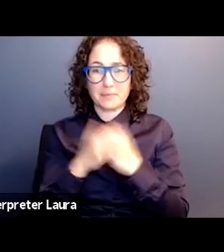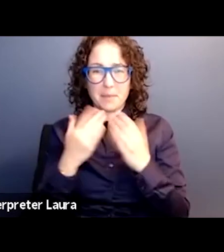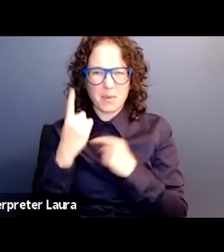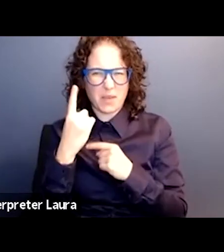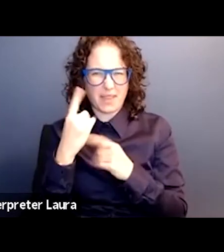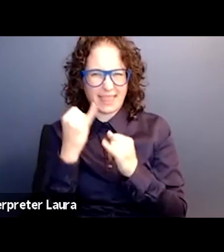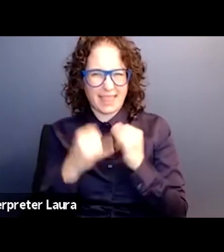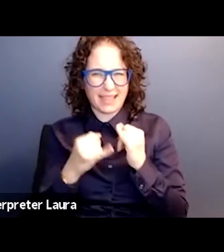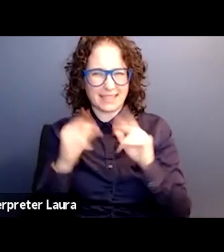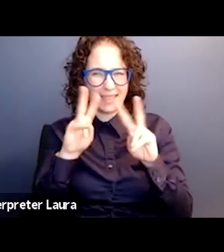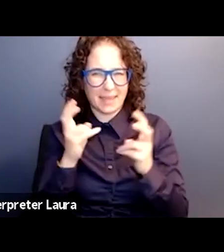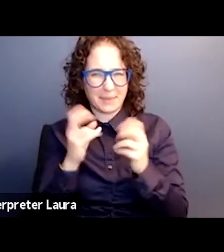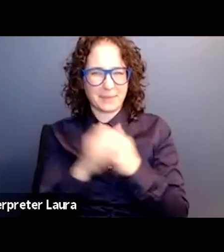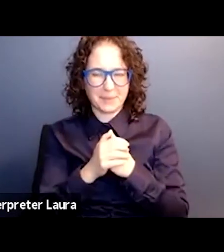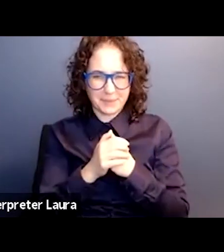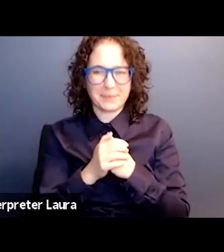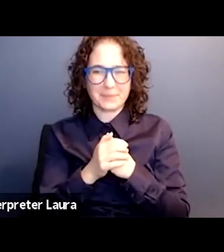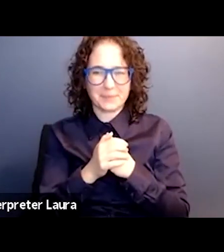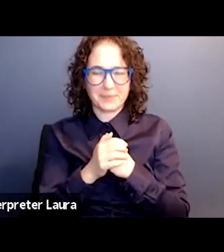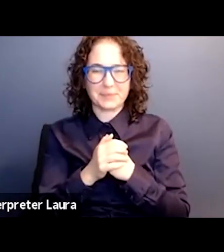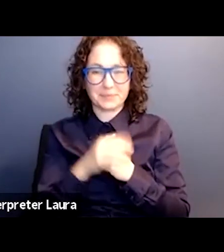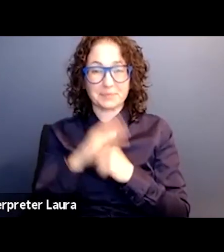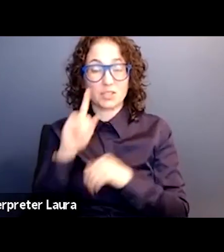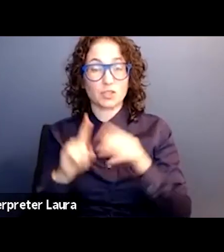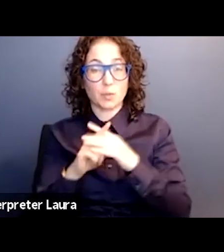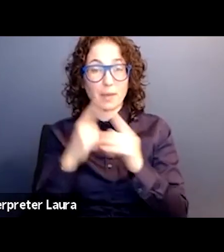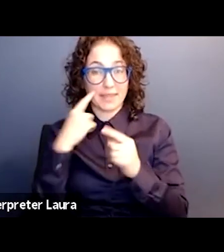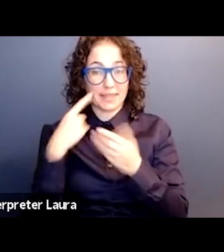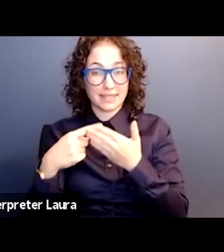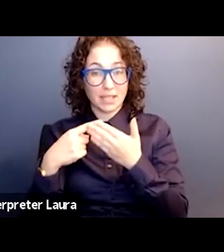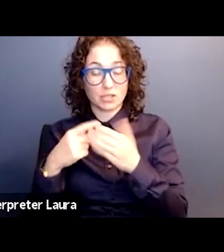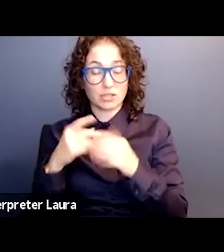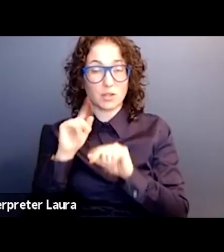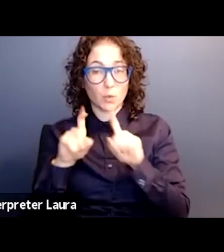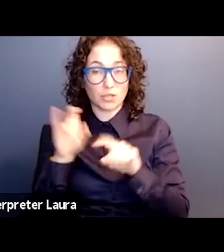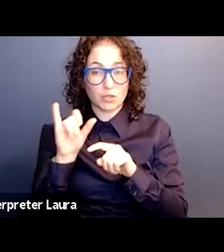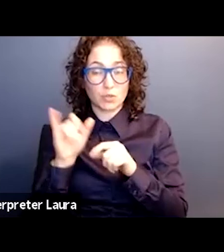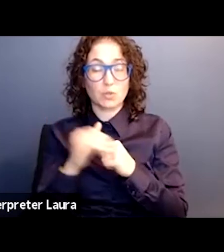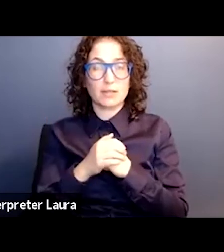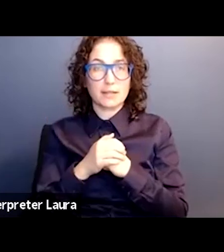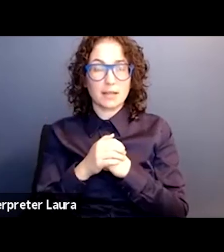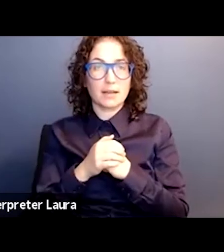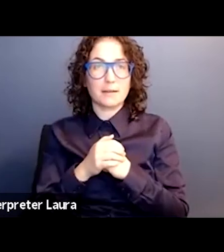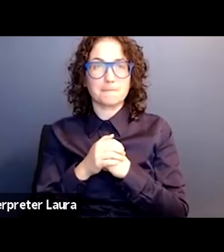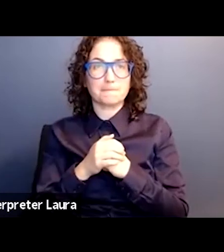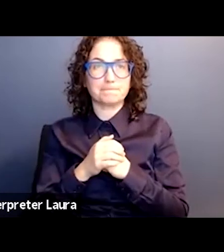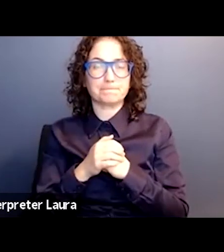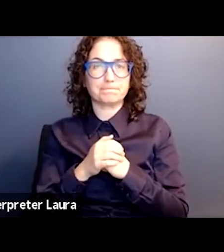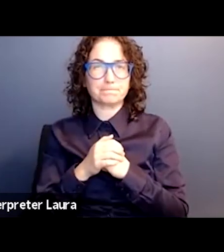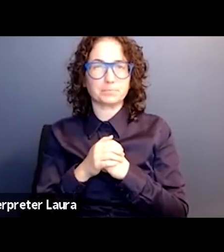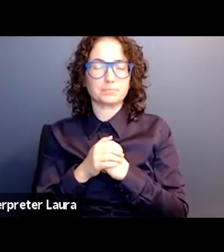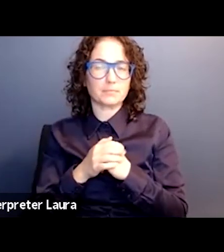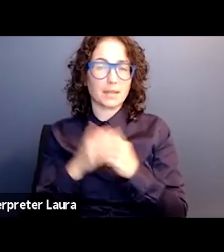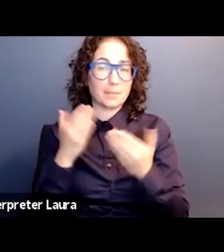last theme that has shown up, I think, in the discussion and in the questions is, and